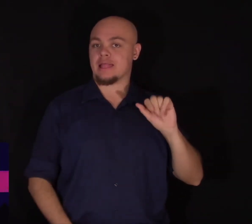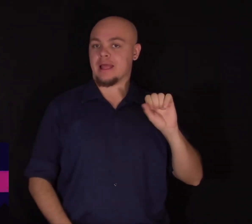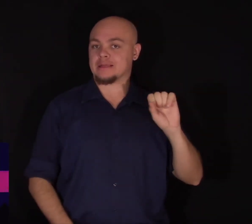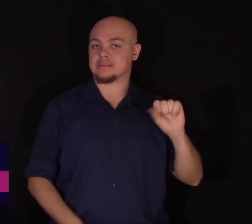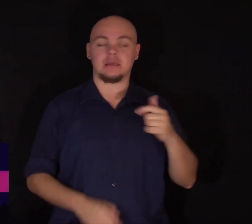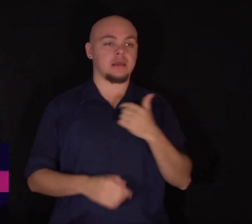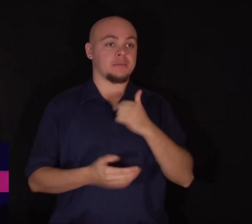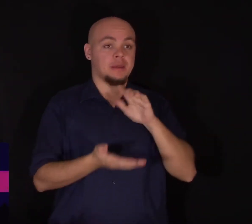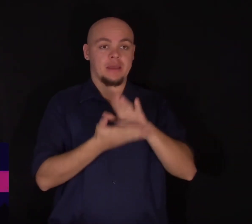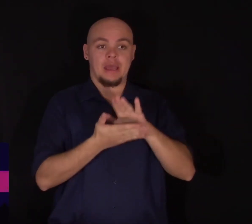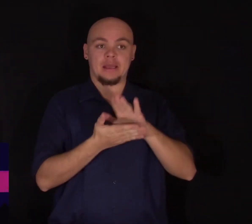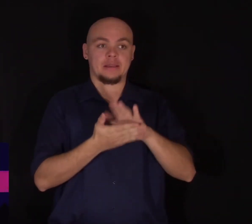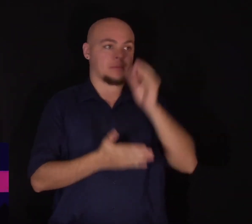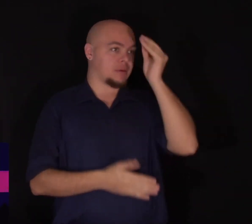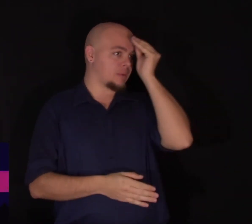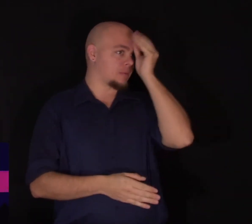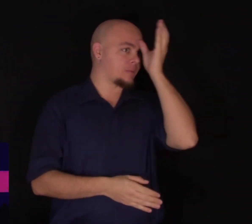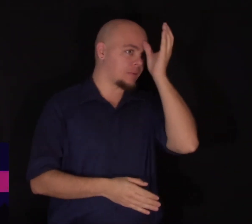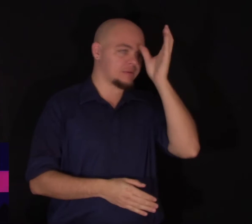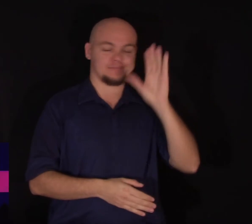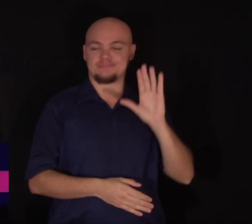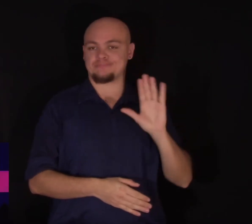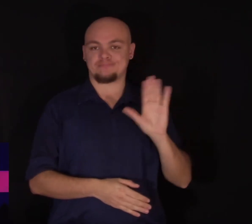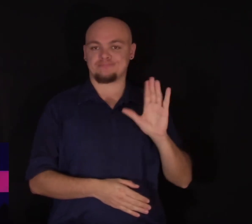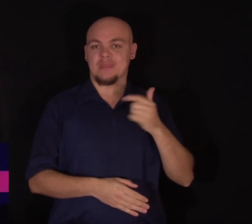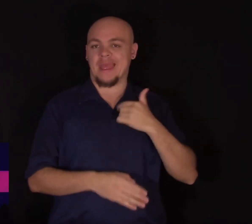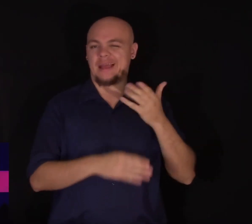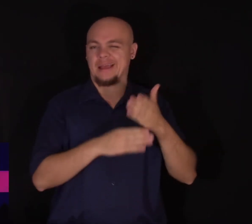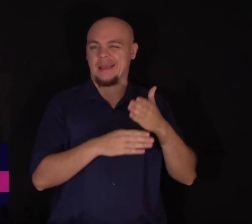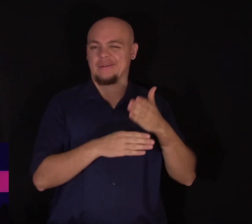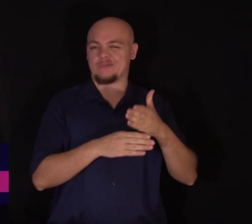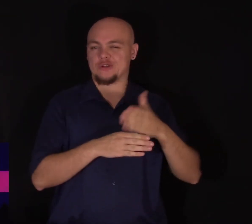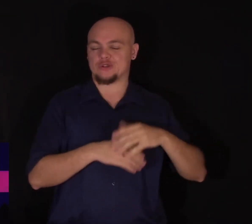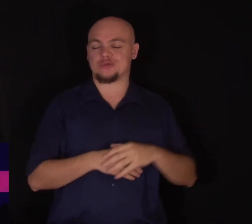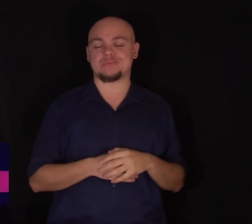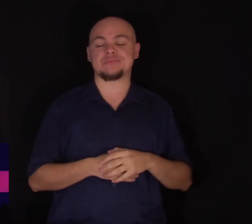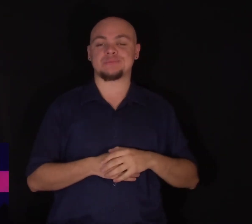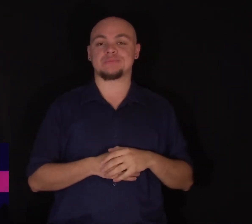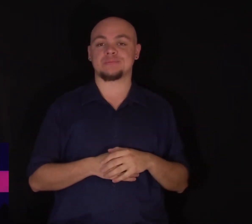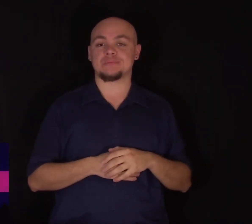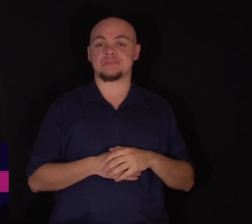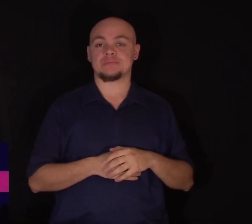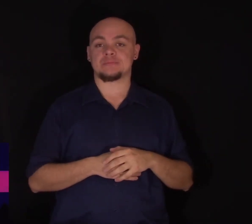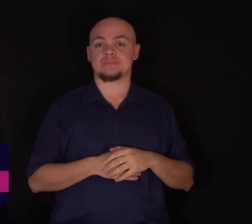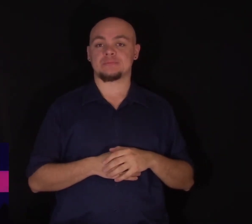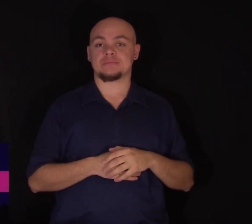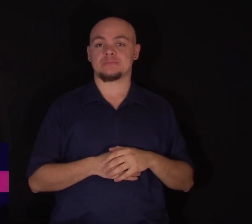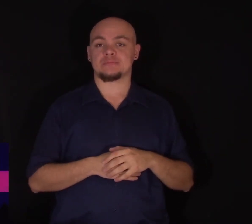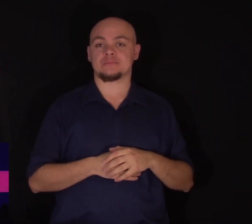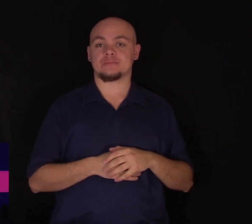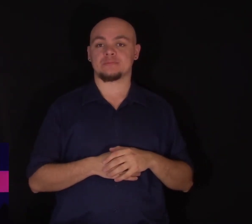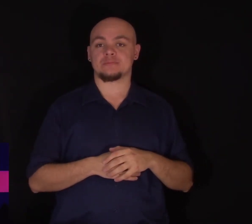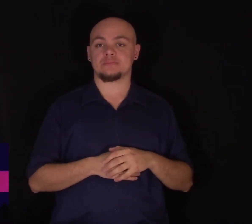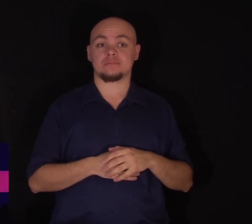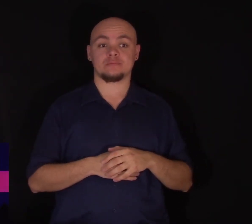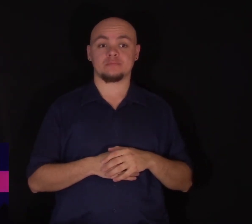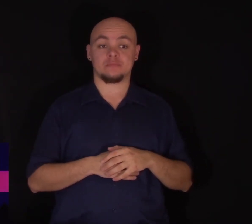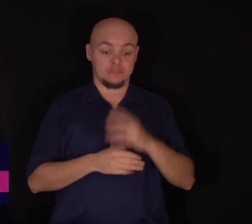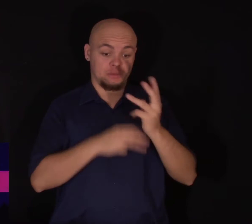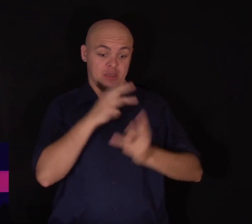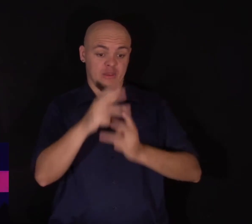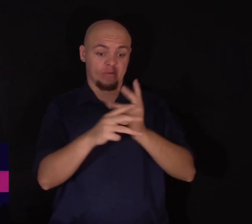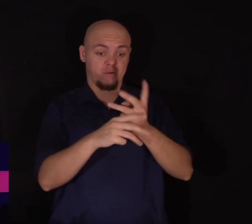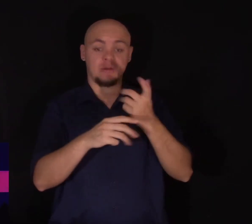academic. I kind of was average in school. And I think these are all some of the reasons why I probably never felt like I could really make a difference growing